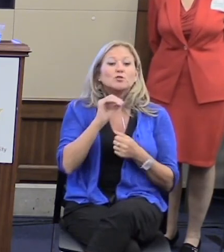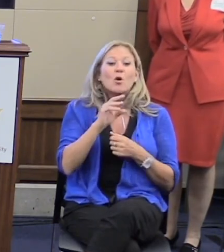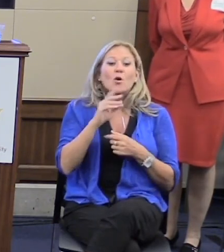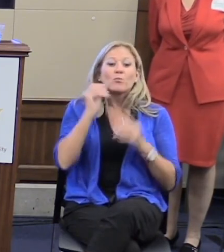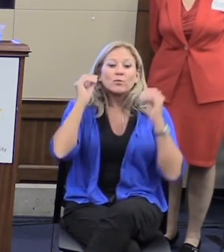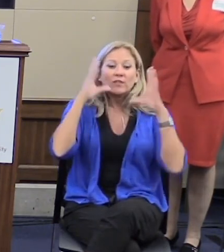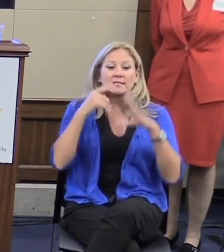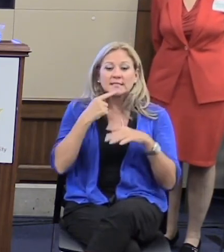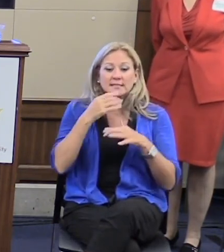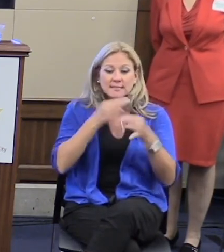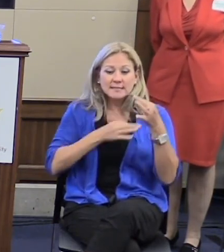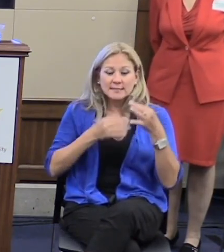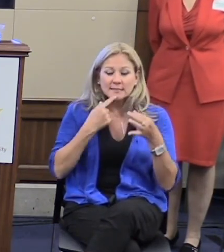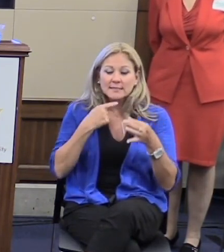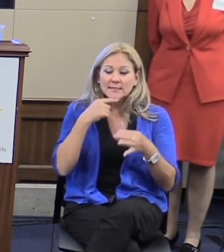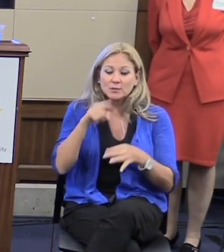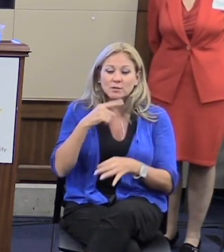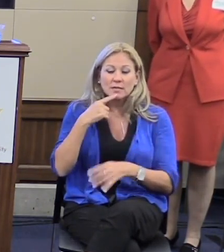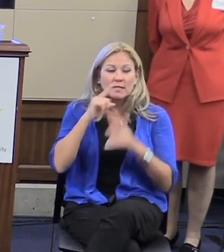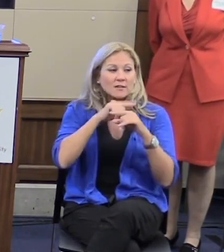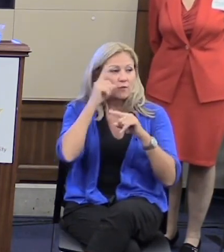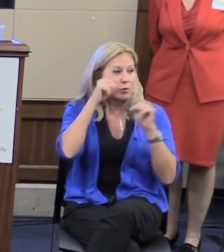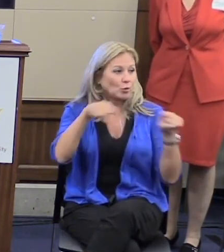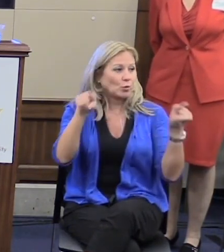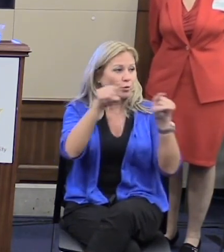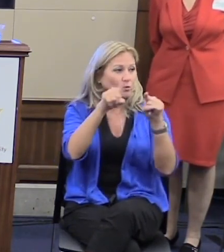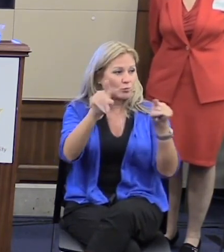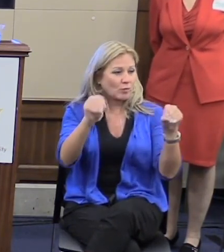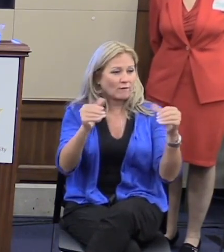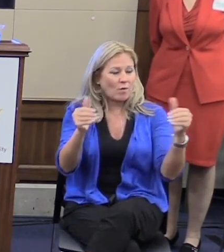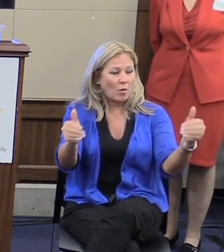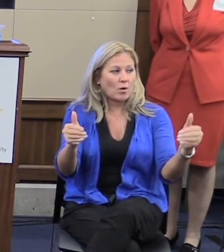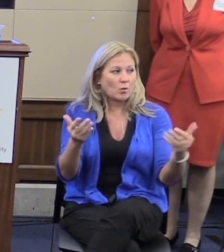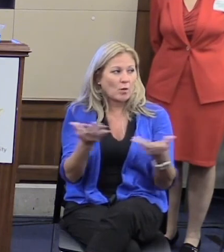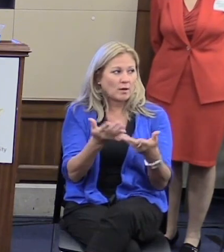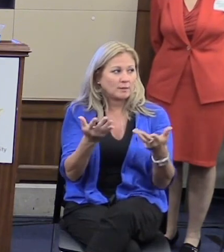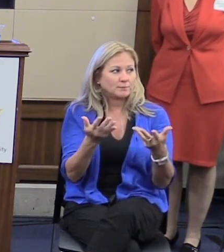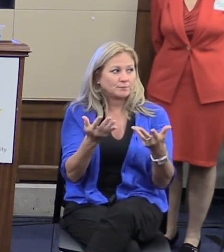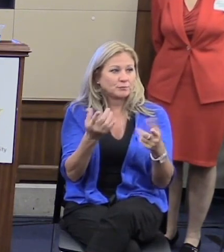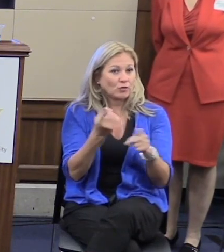answer, and this is the answer for you as you go forth